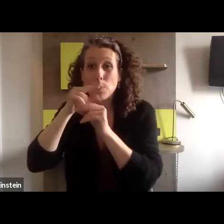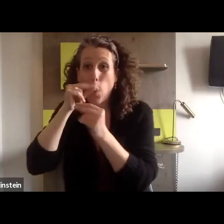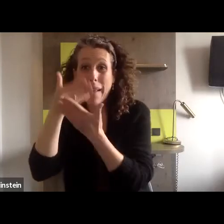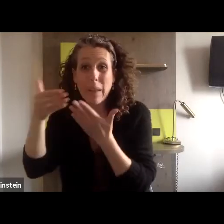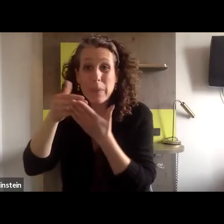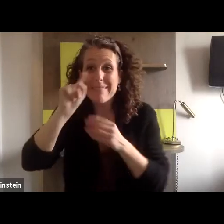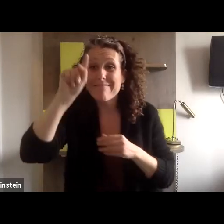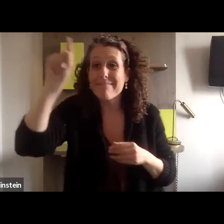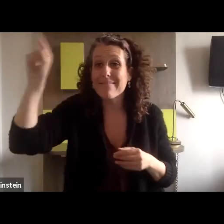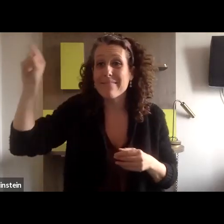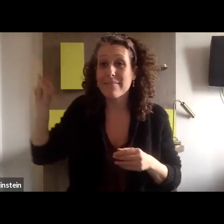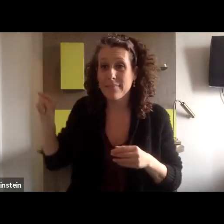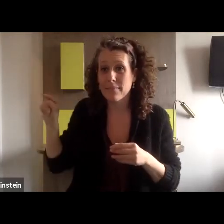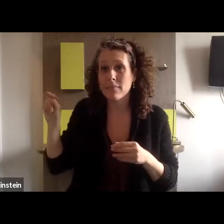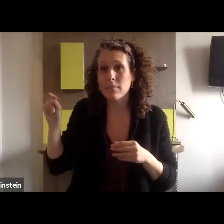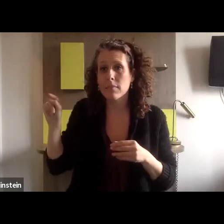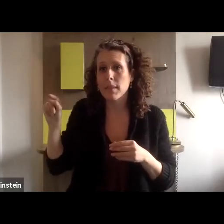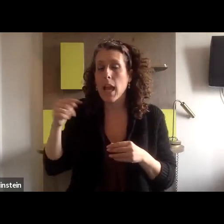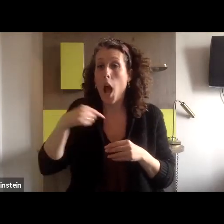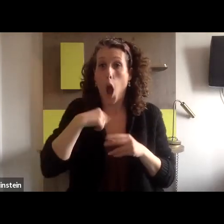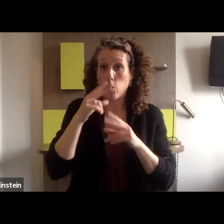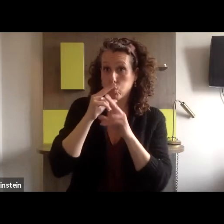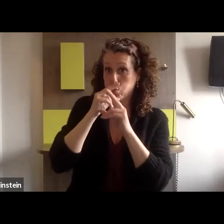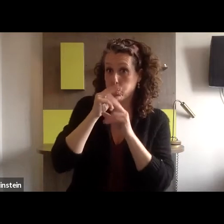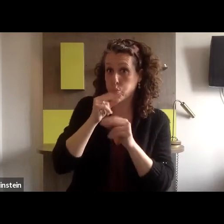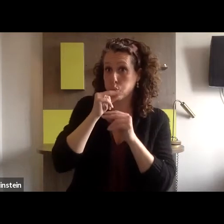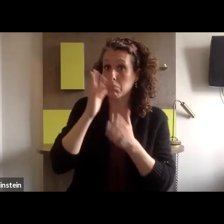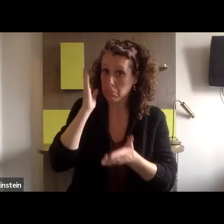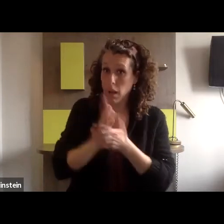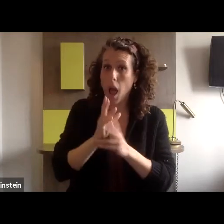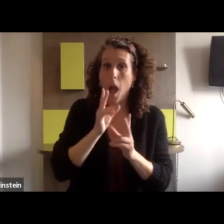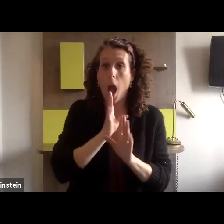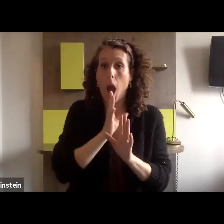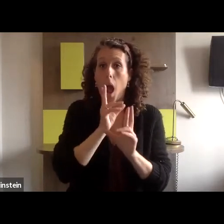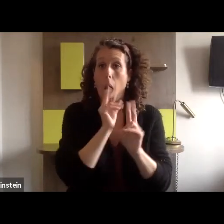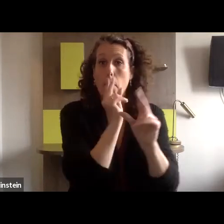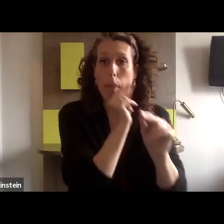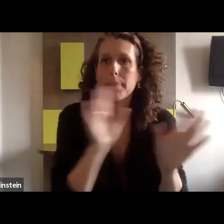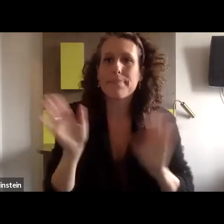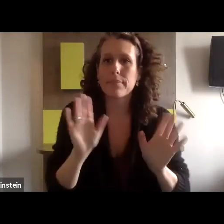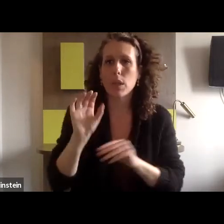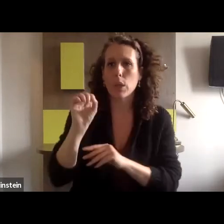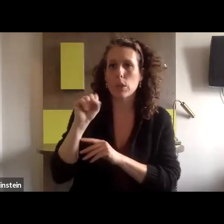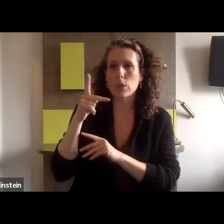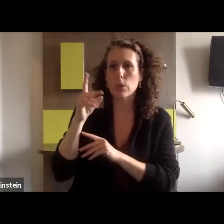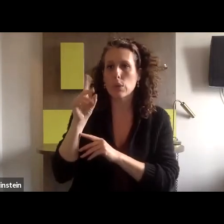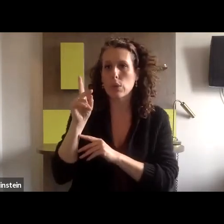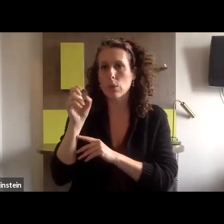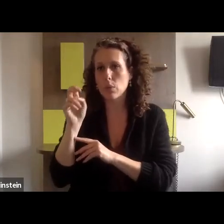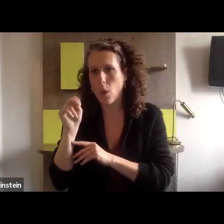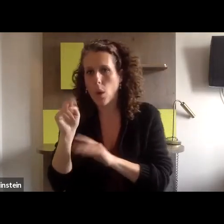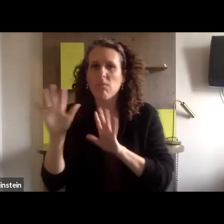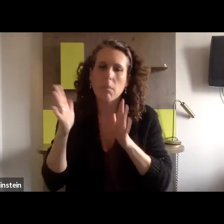spoken languages, I don't mean necessarily speaking, I just mean spoken language versus sign languages. So just